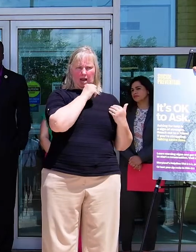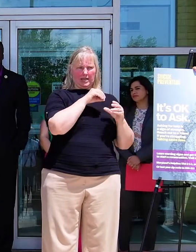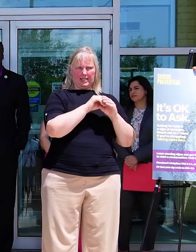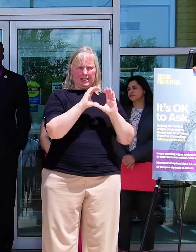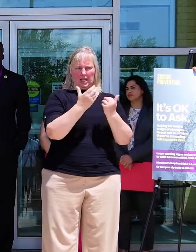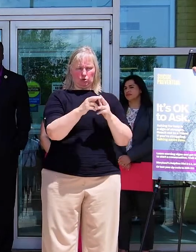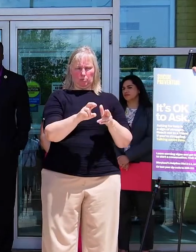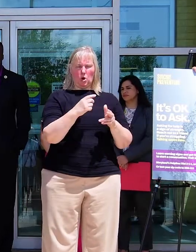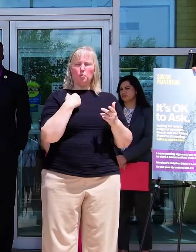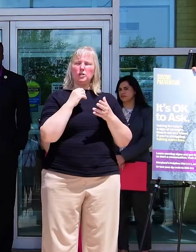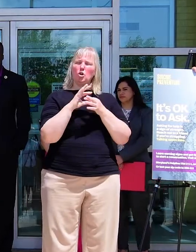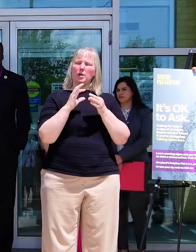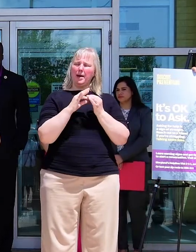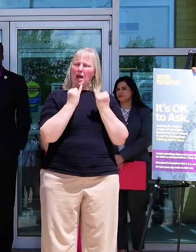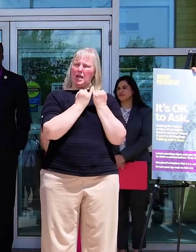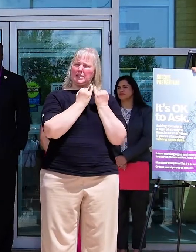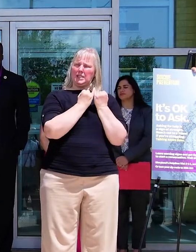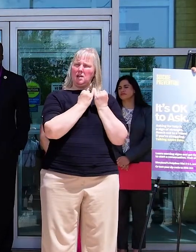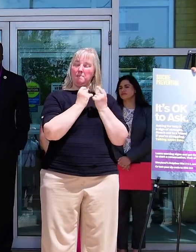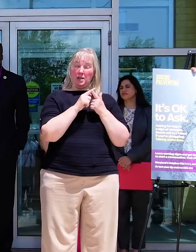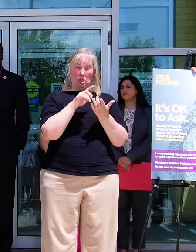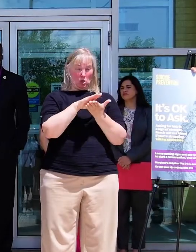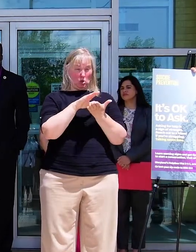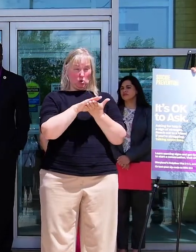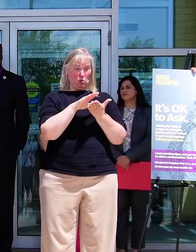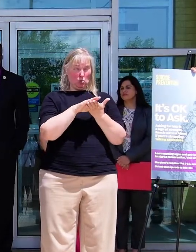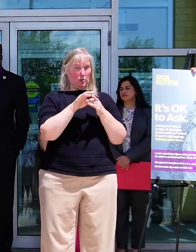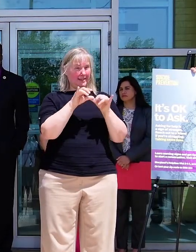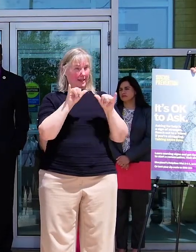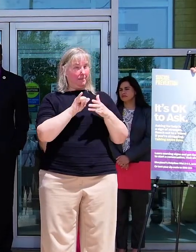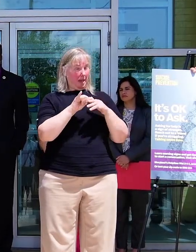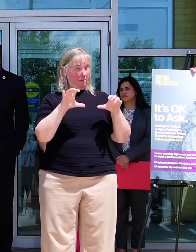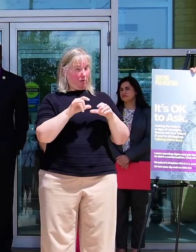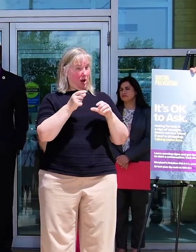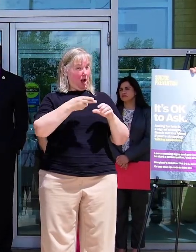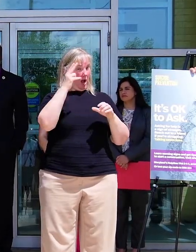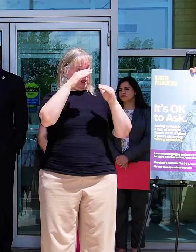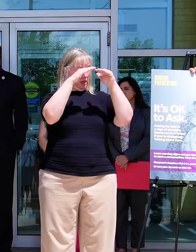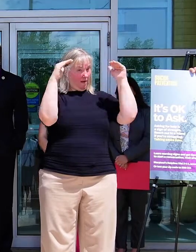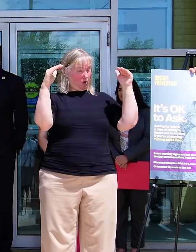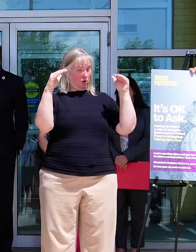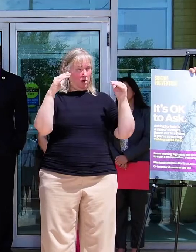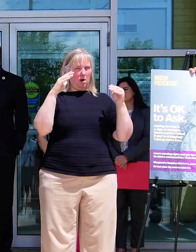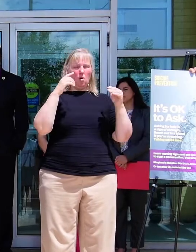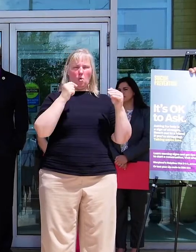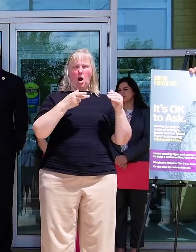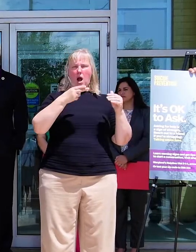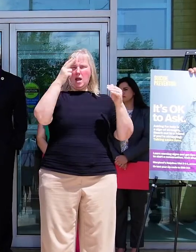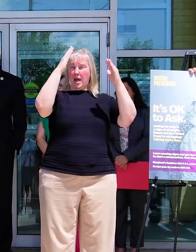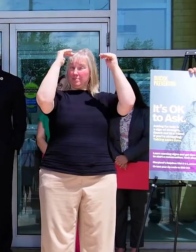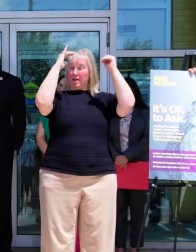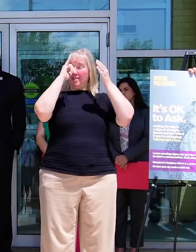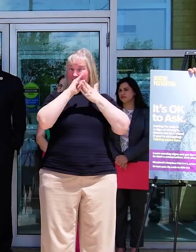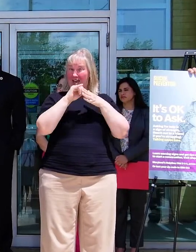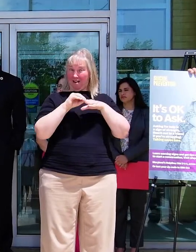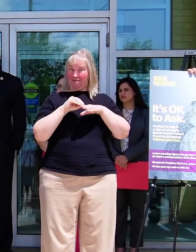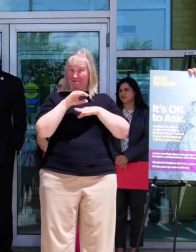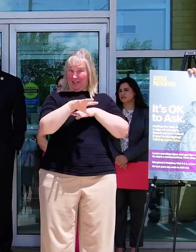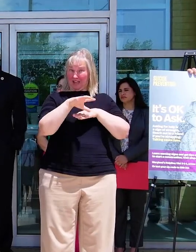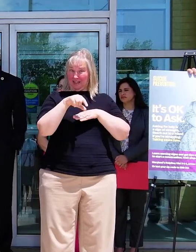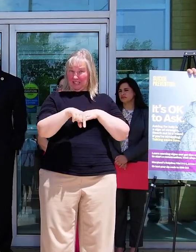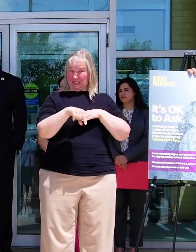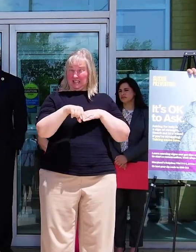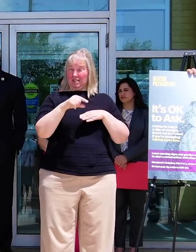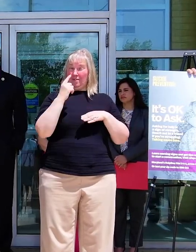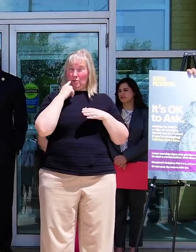isolation, but in a school system which performs at such a high level, where expectations are very high, did that at all play into this, that